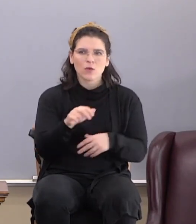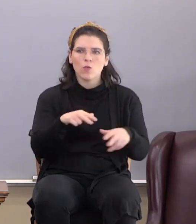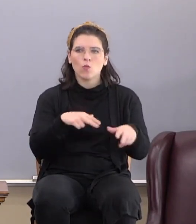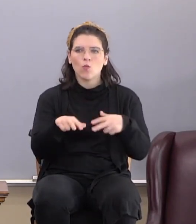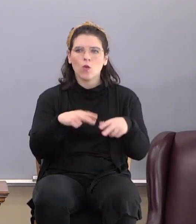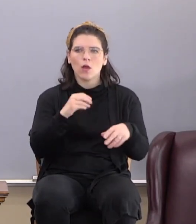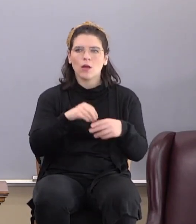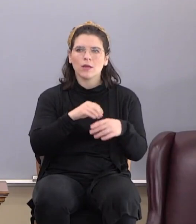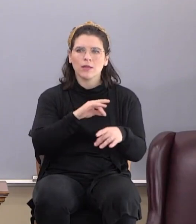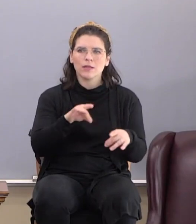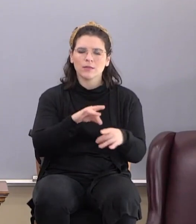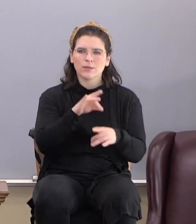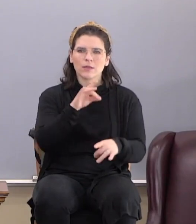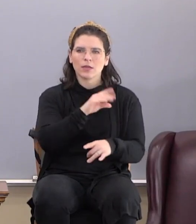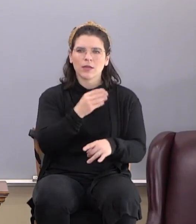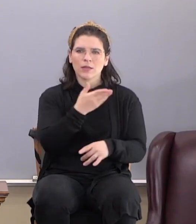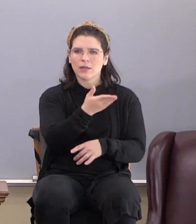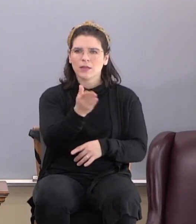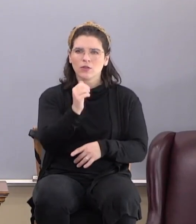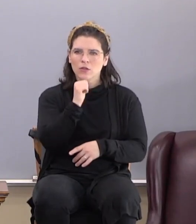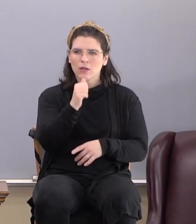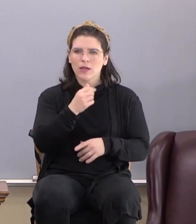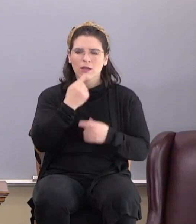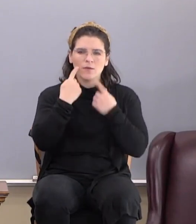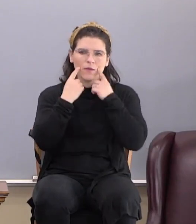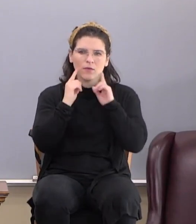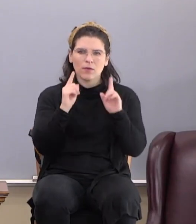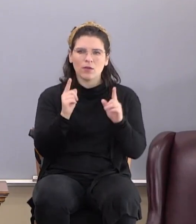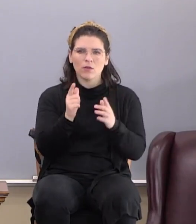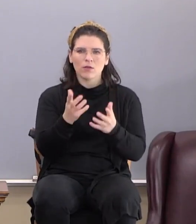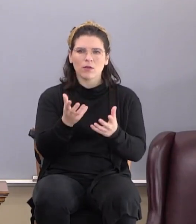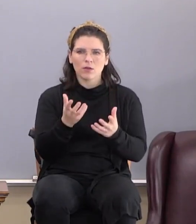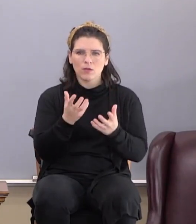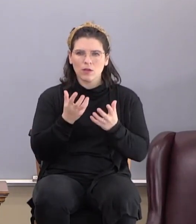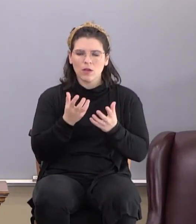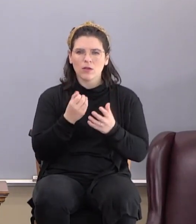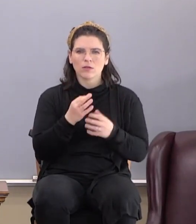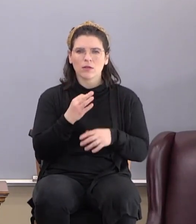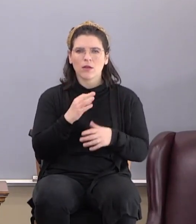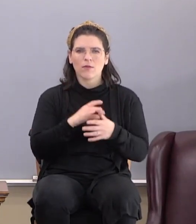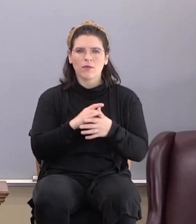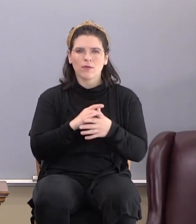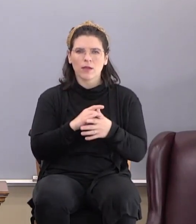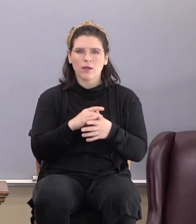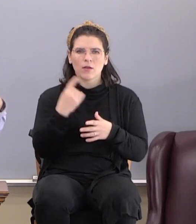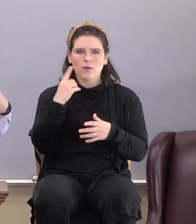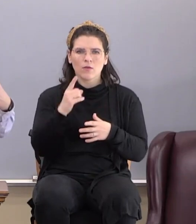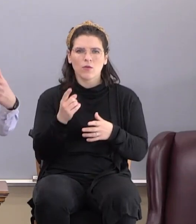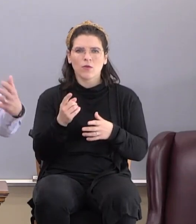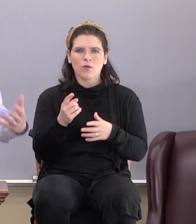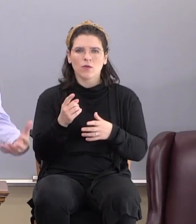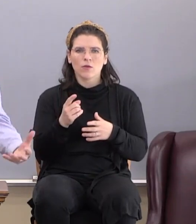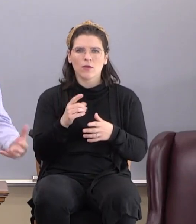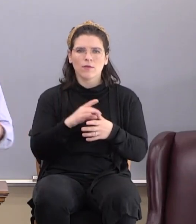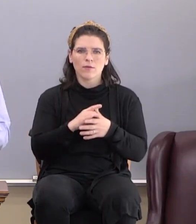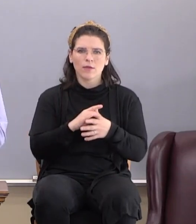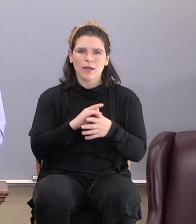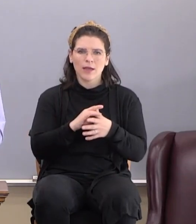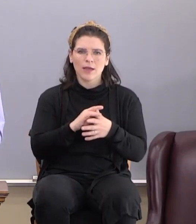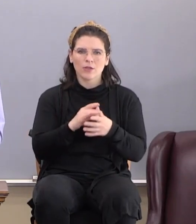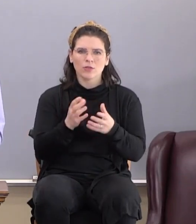in the Spirit, and ye shall not fulfill the lust of the flesh. For the